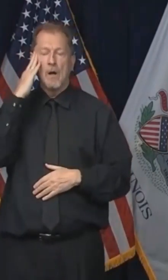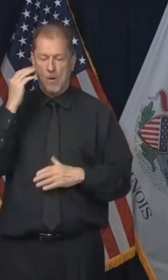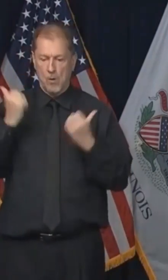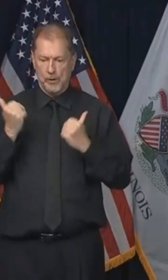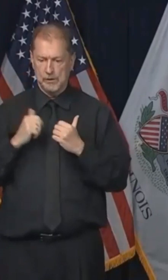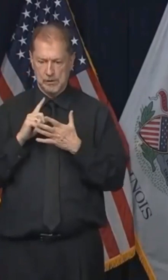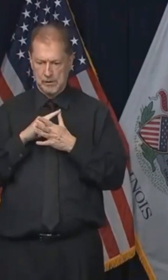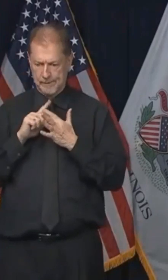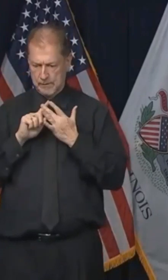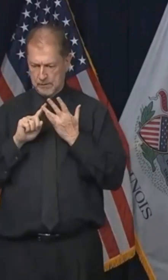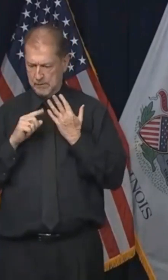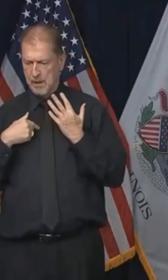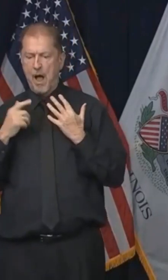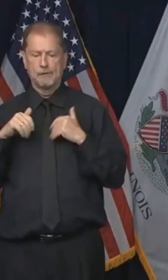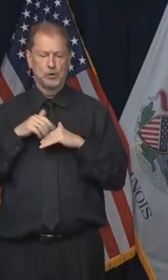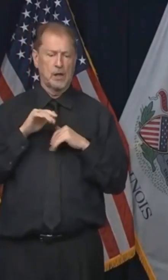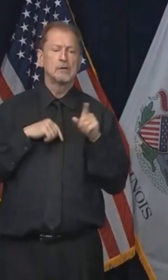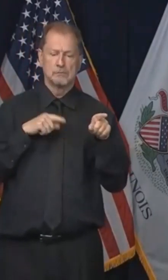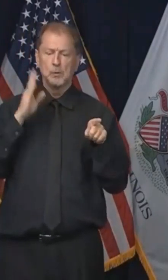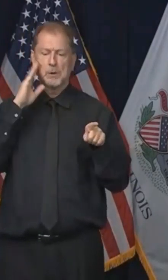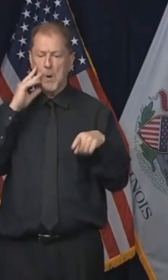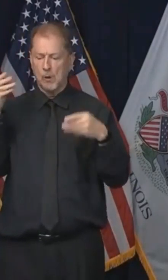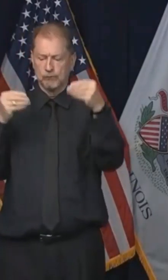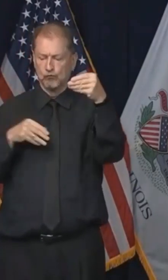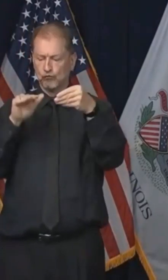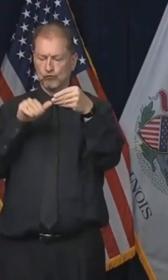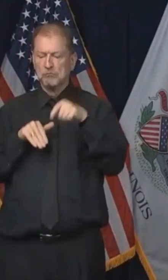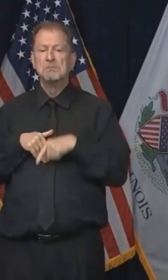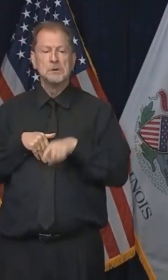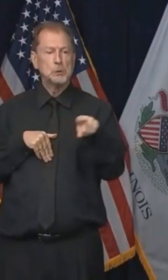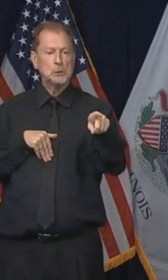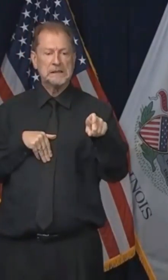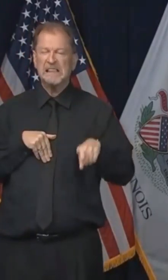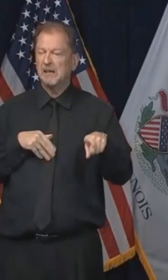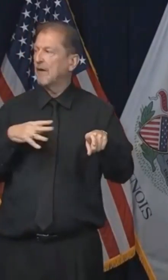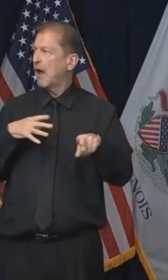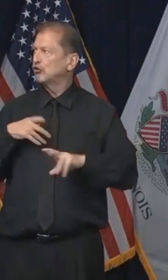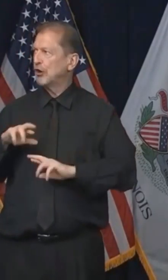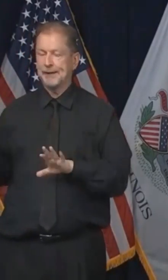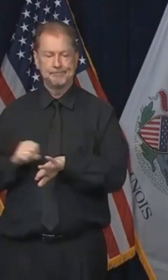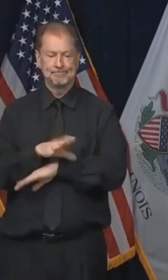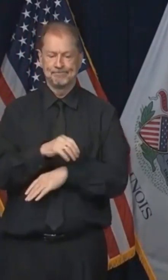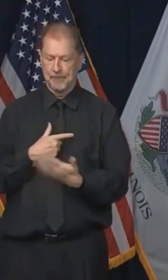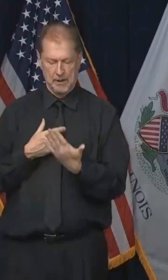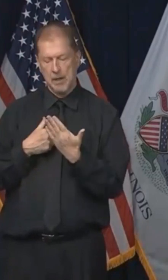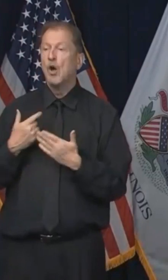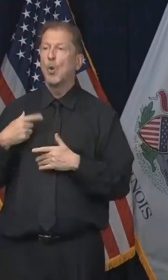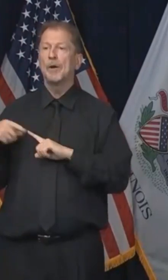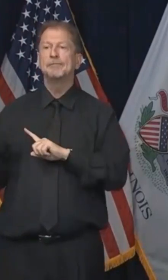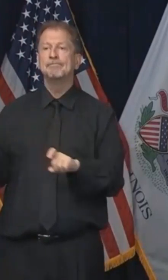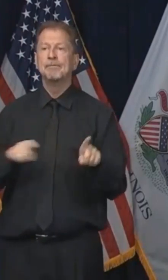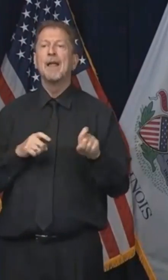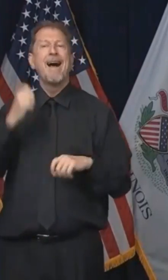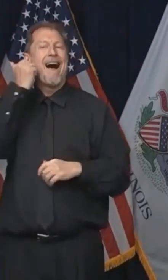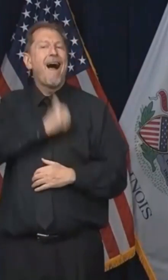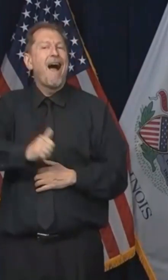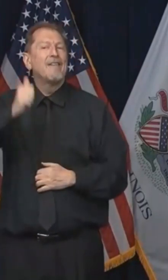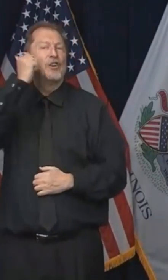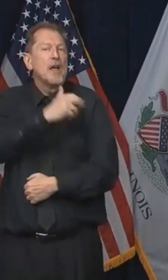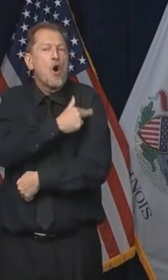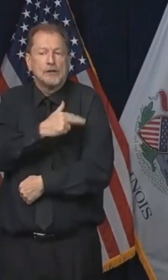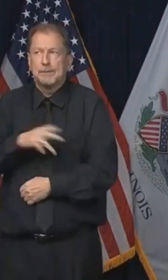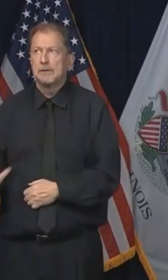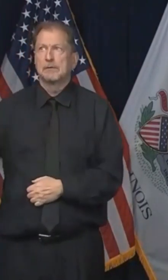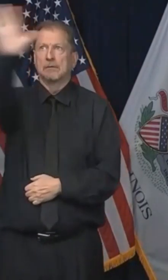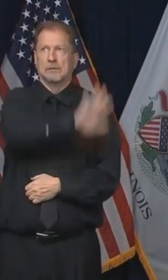to. We understand where hospitals stand. We're talking to them every day. We have a survey that they fill out every day and let us know